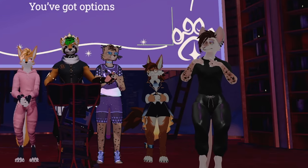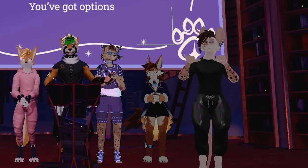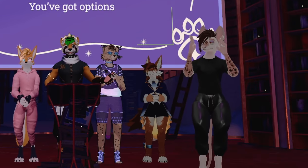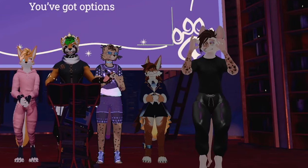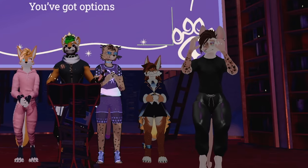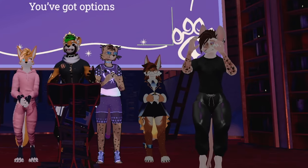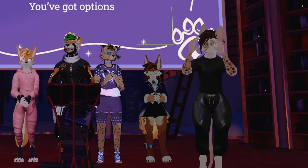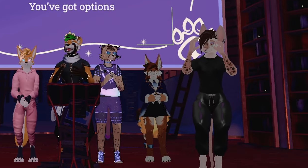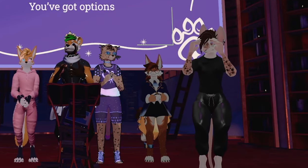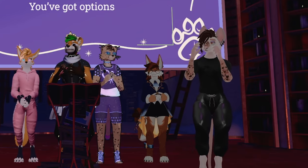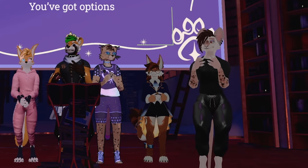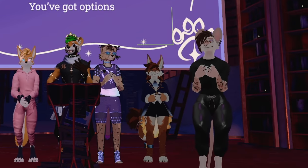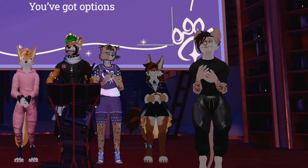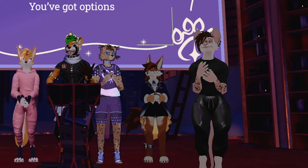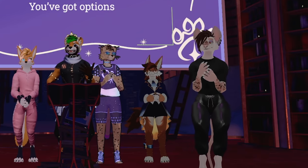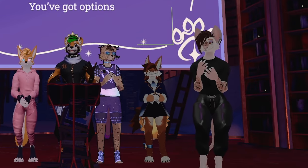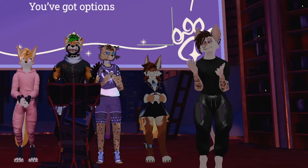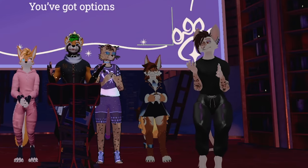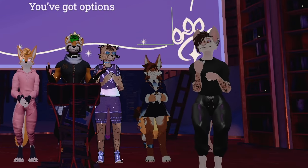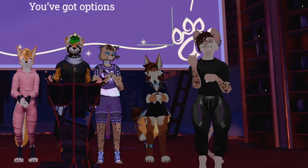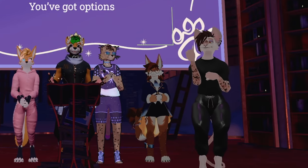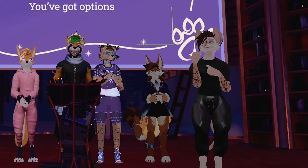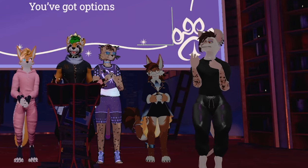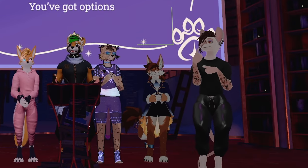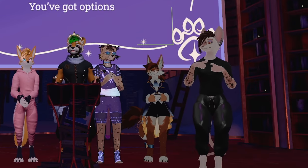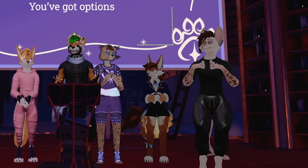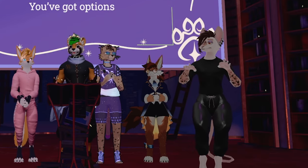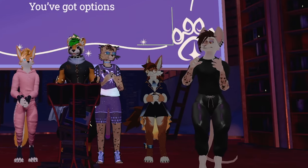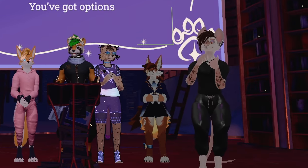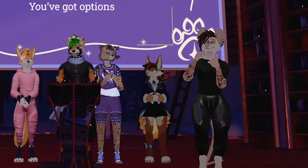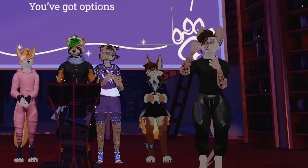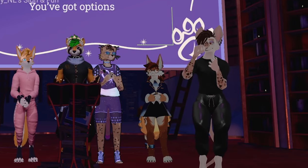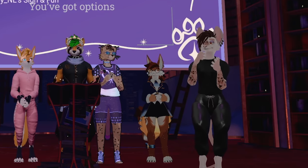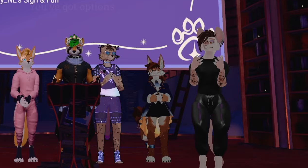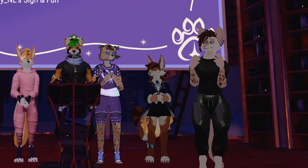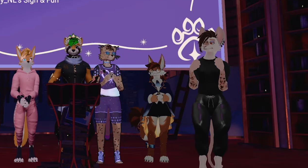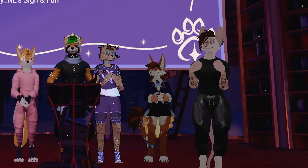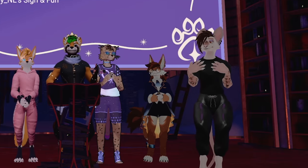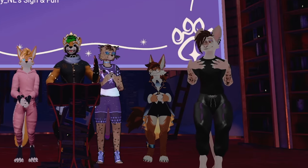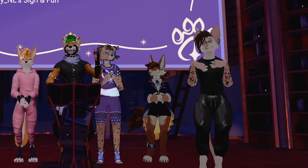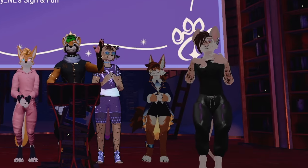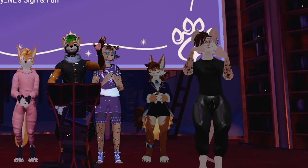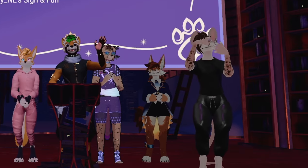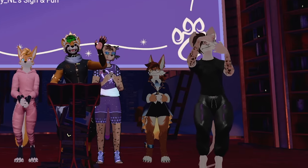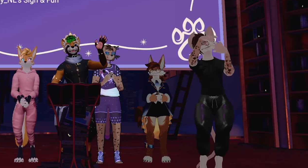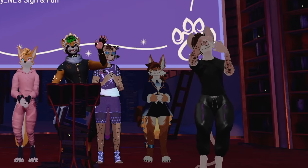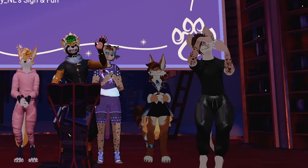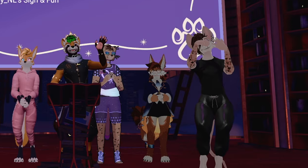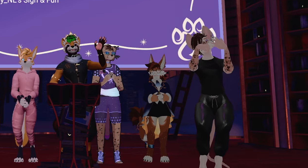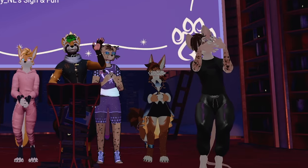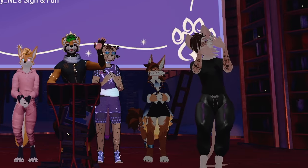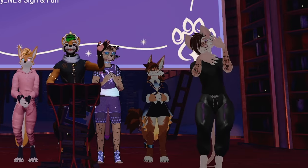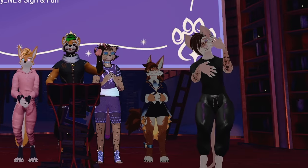sign language, you have multiple different options about how and where you want to learn it. So, if you want to learn on your